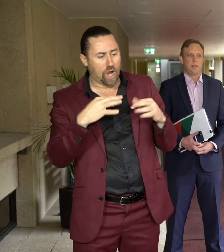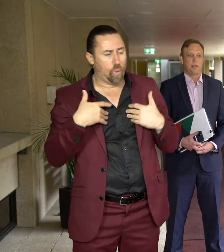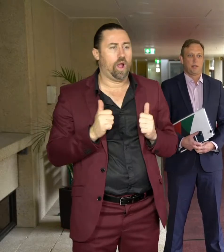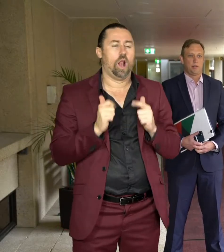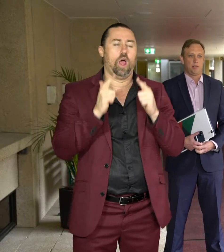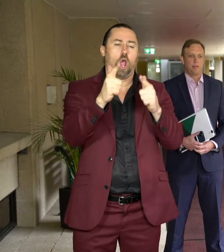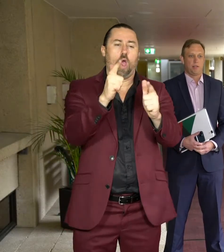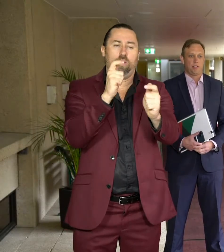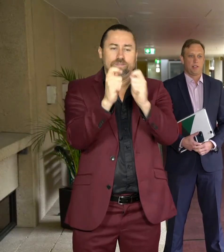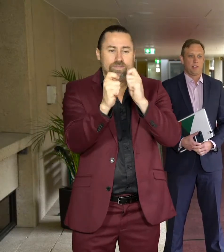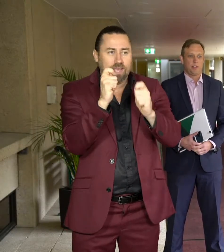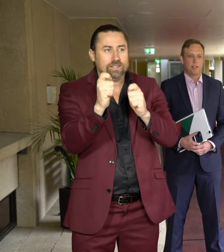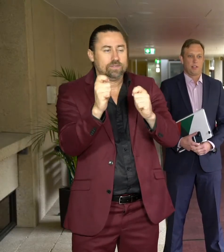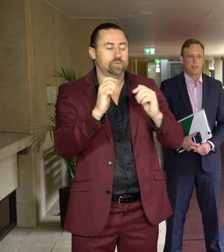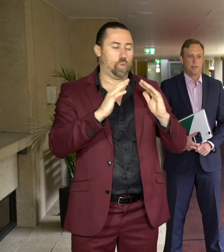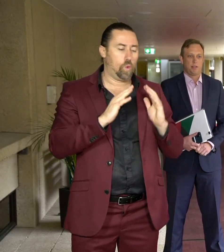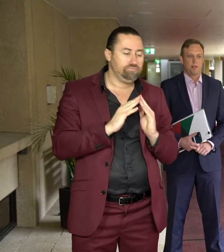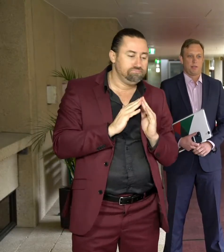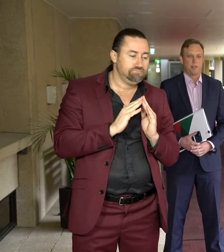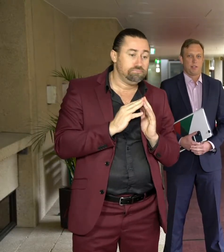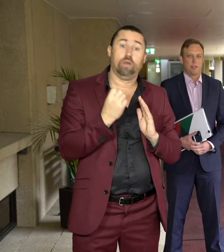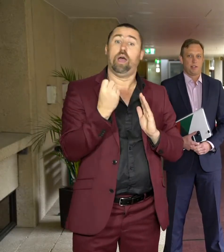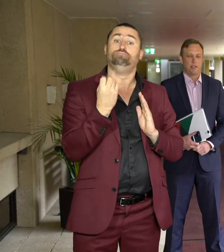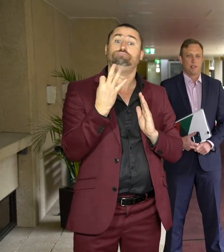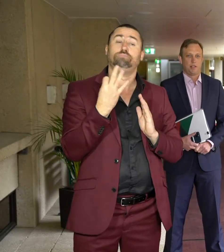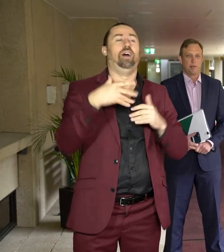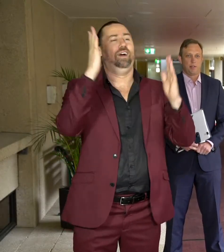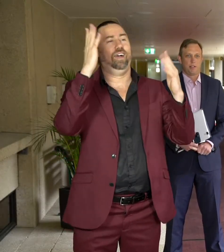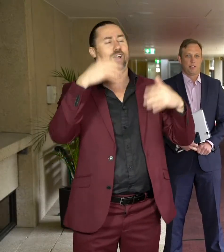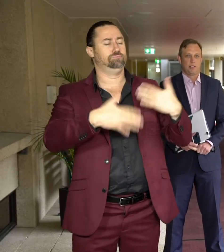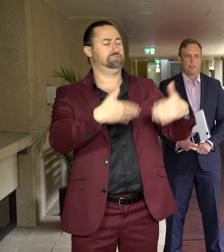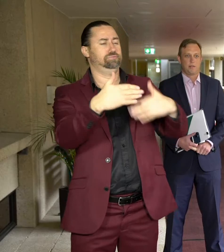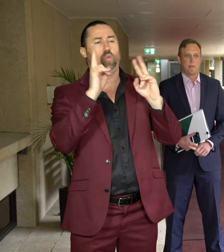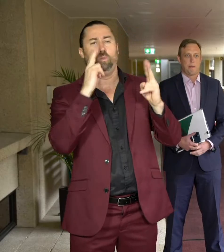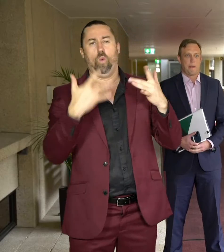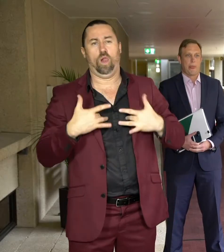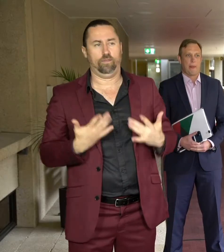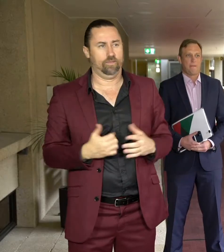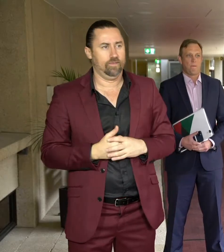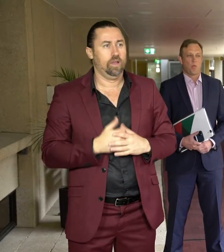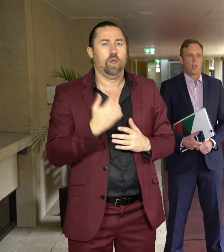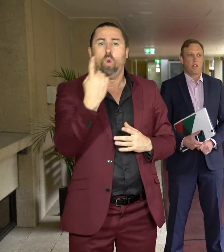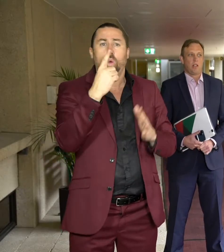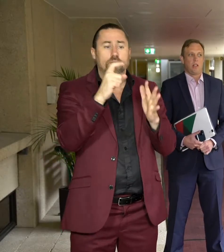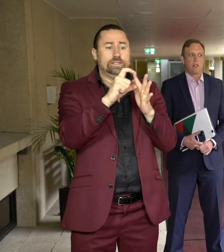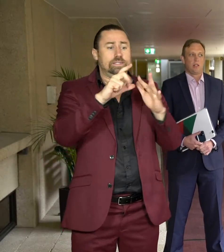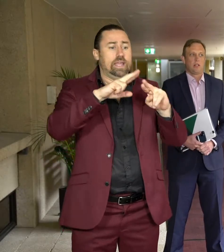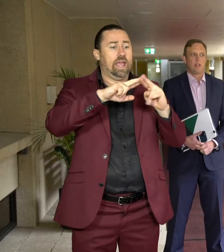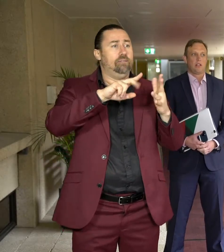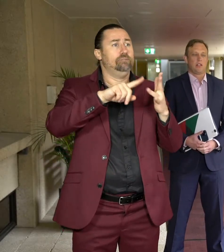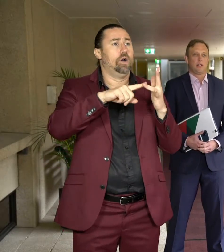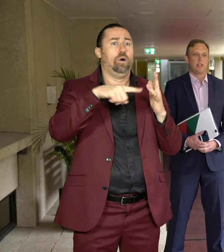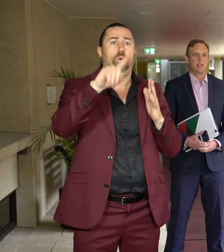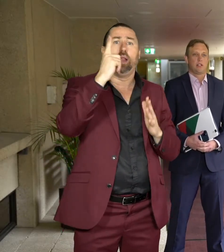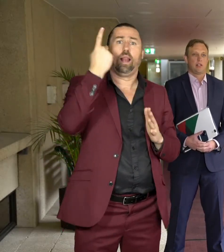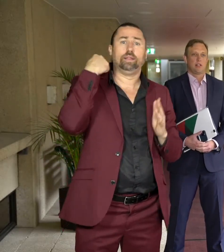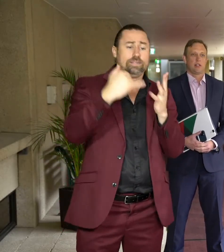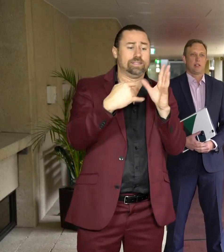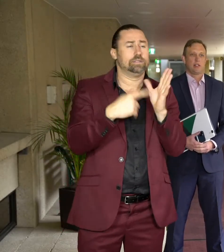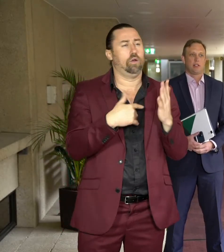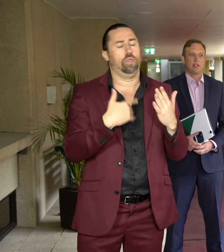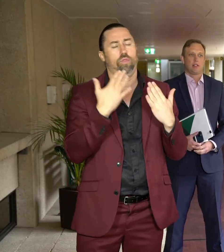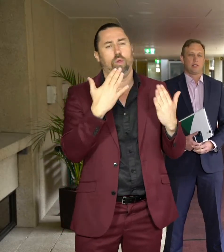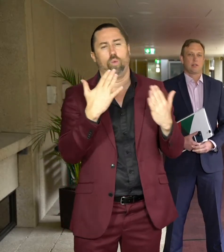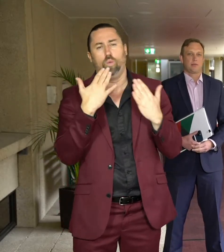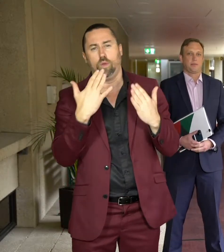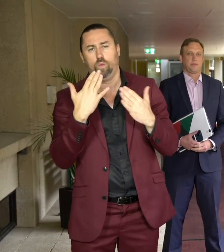and isolate till you get a negative result. I want to thank all those people who were at the DFO last Saturday. Could I